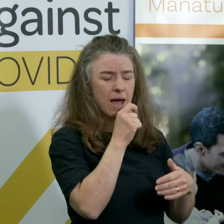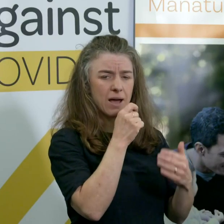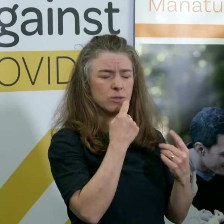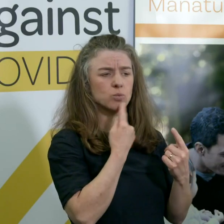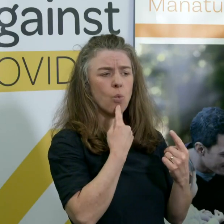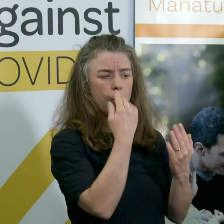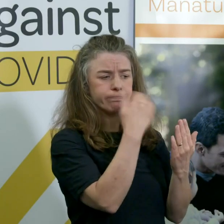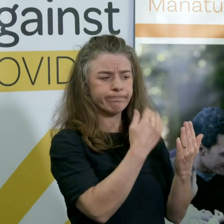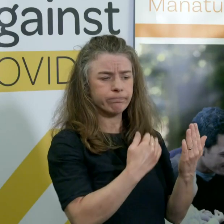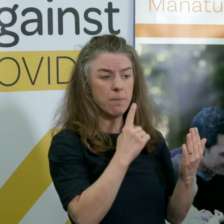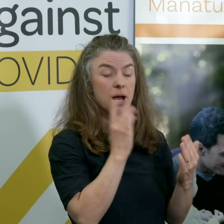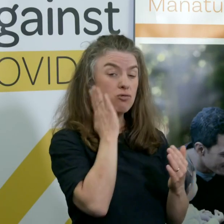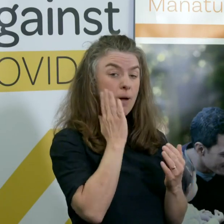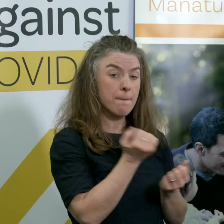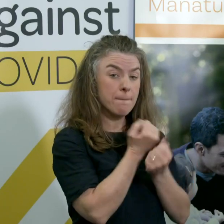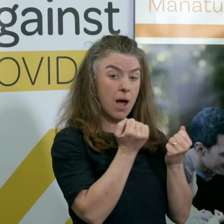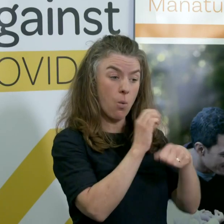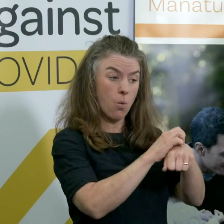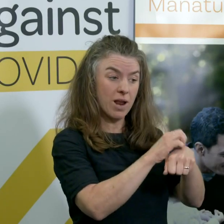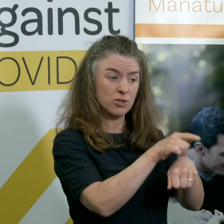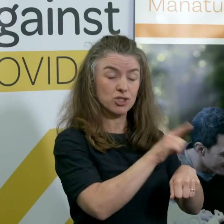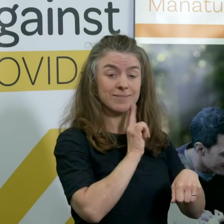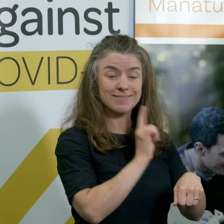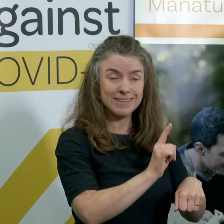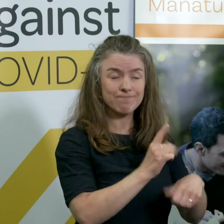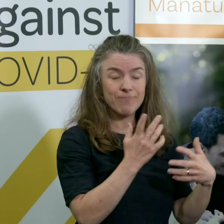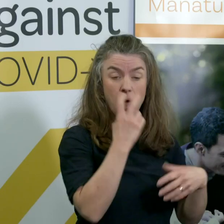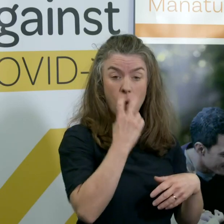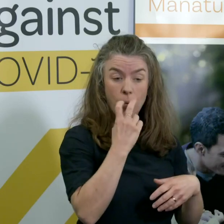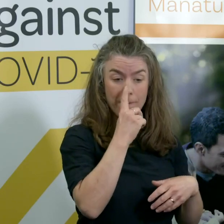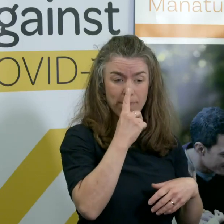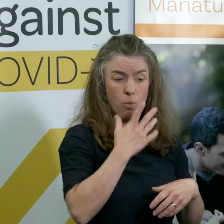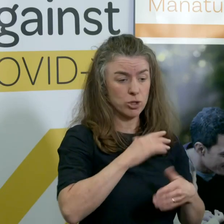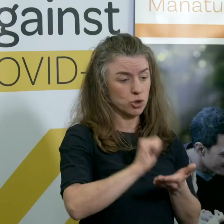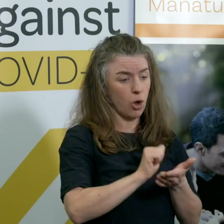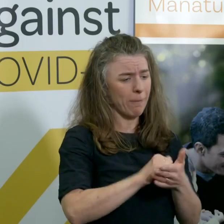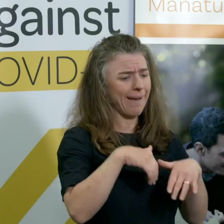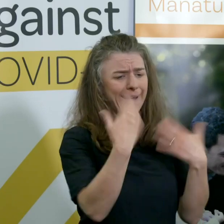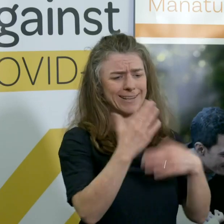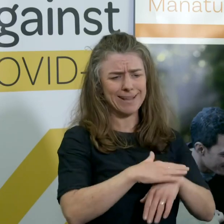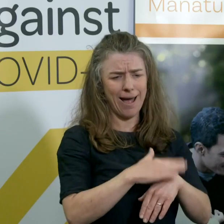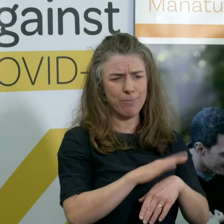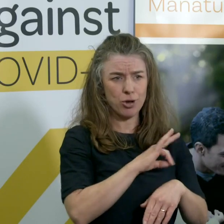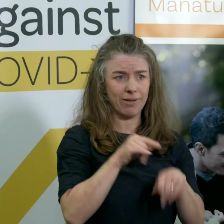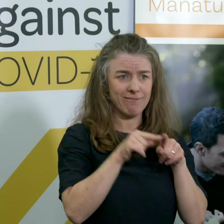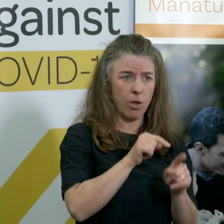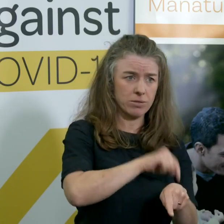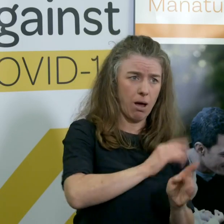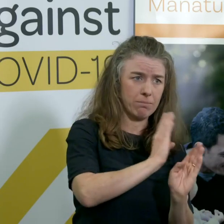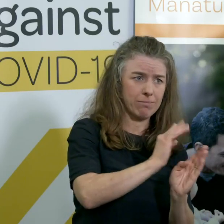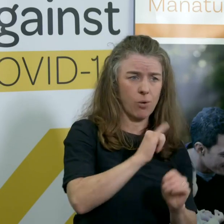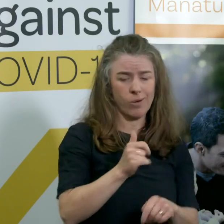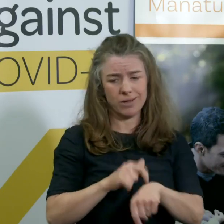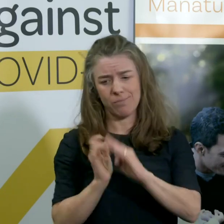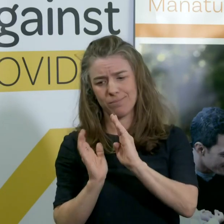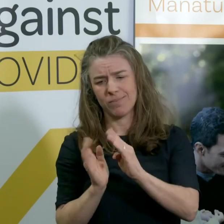Power definitely gave the impression to us that elderly shoppers want to shop anytime. And what we want to do is